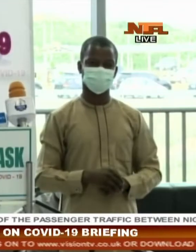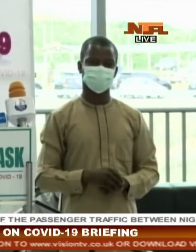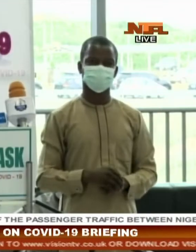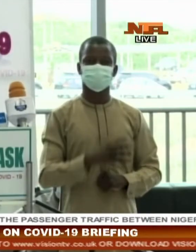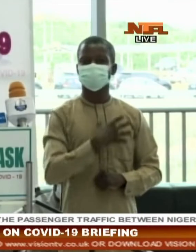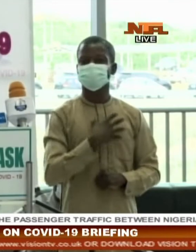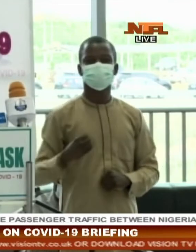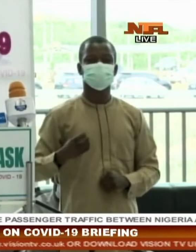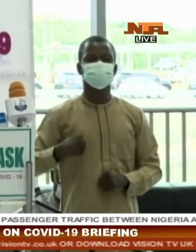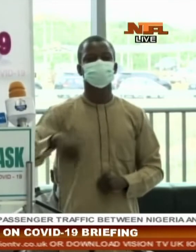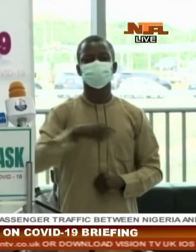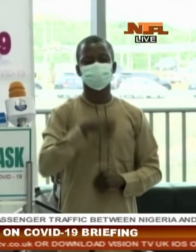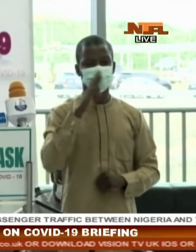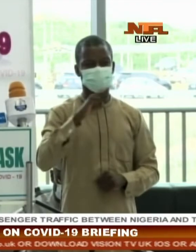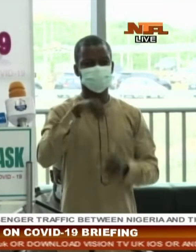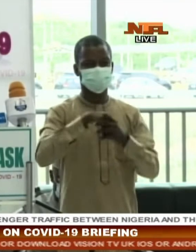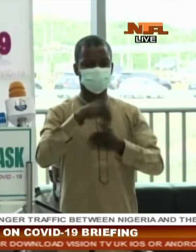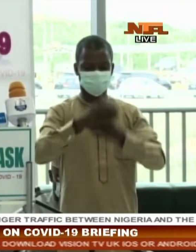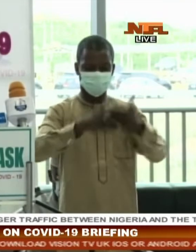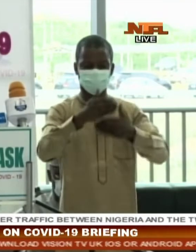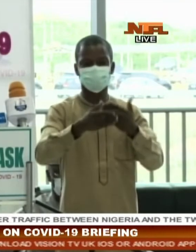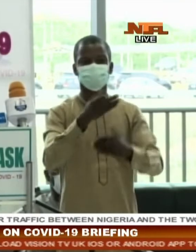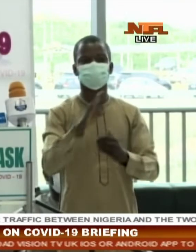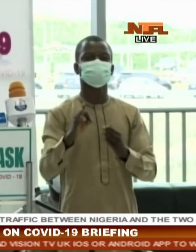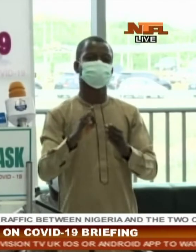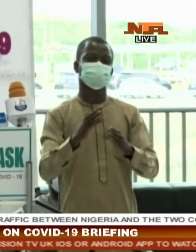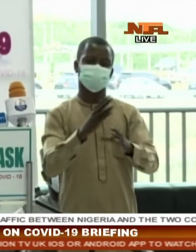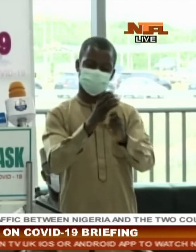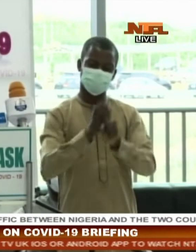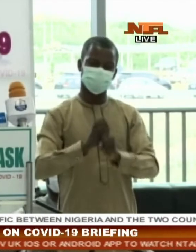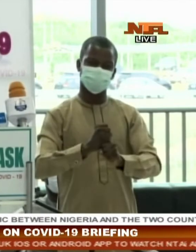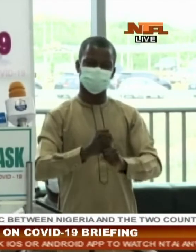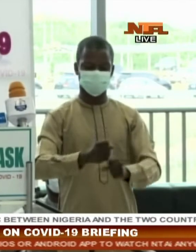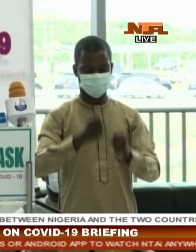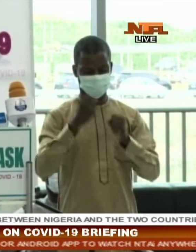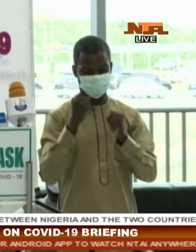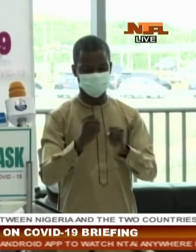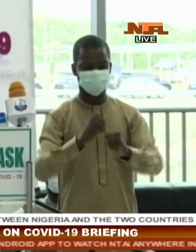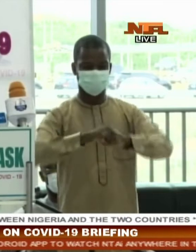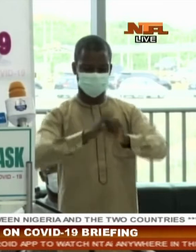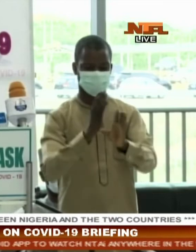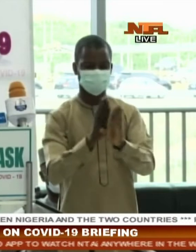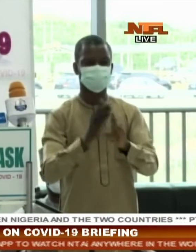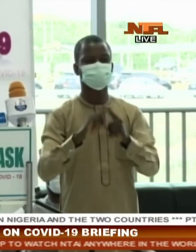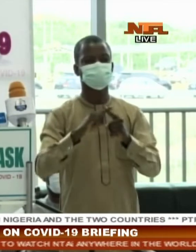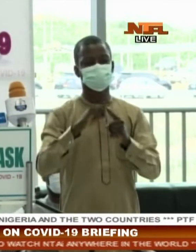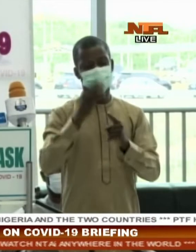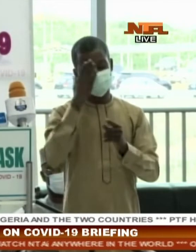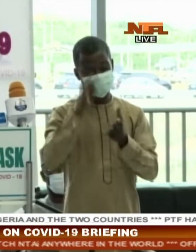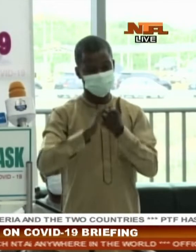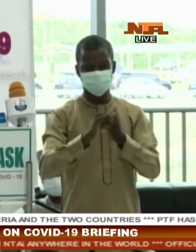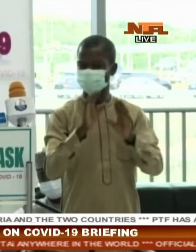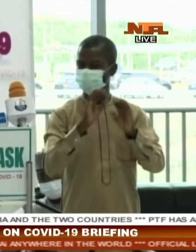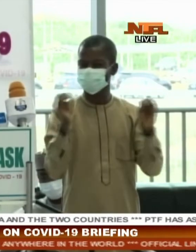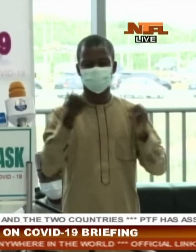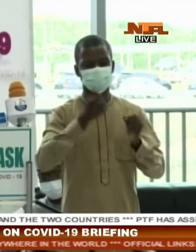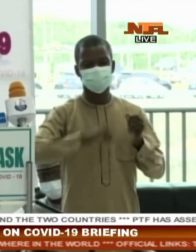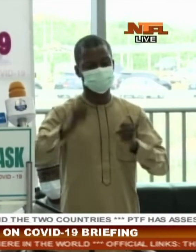And we are in the process of developing strict guidelines to ensure there's no outbreak of